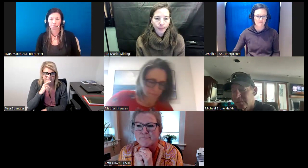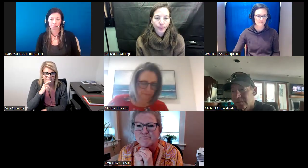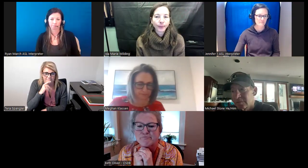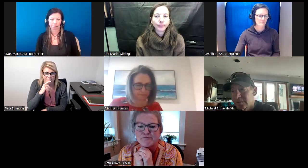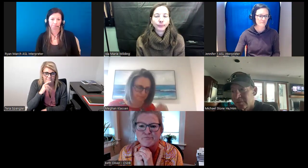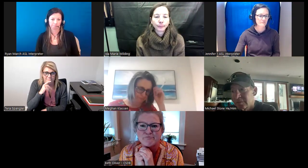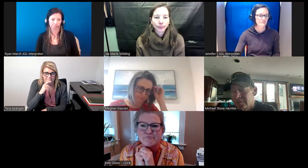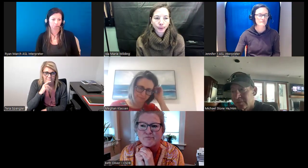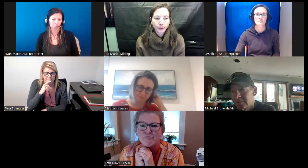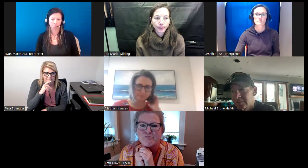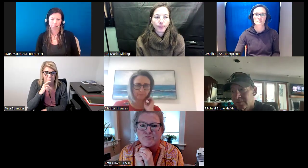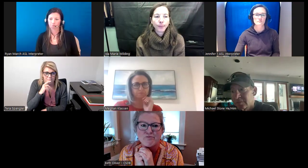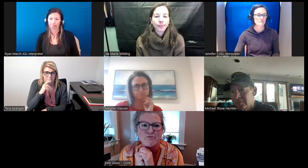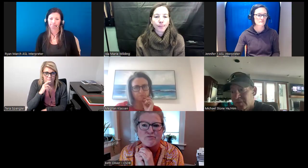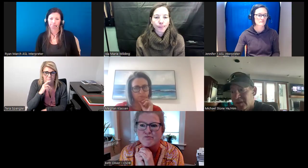Mhm.